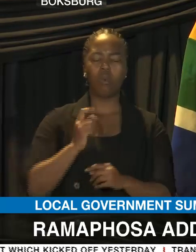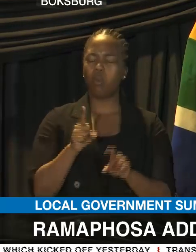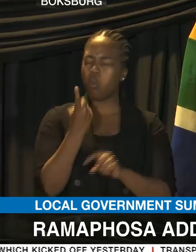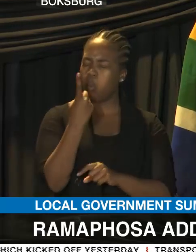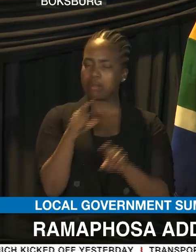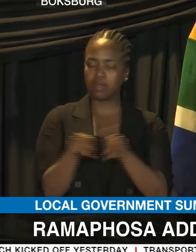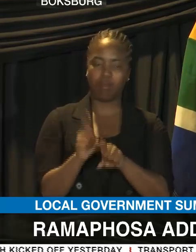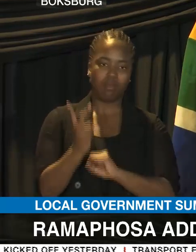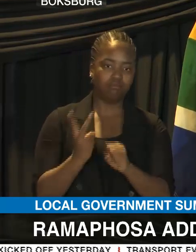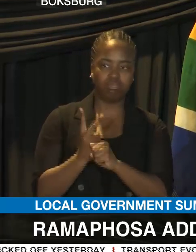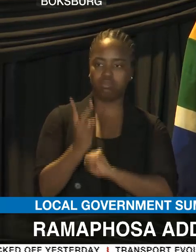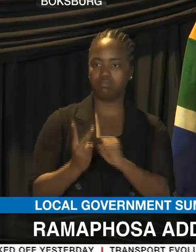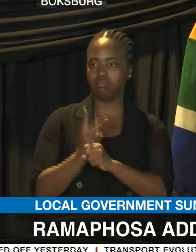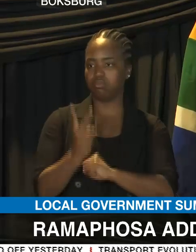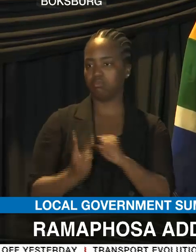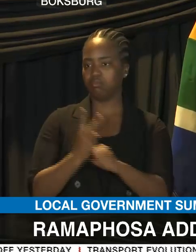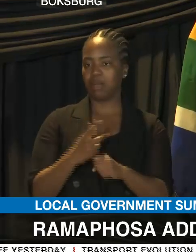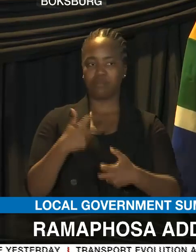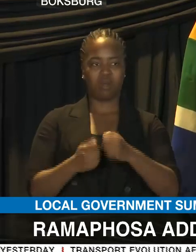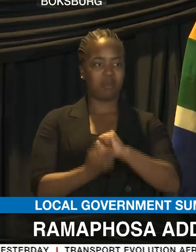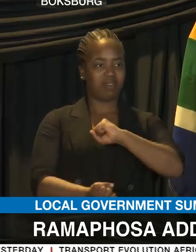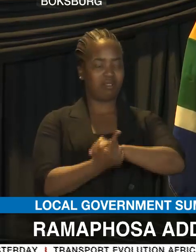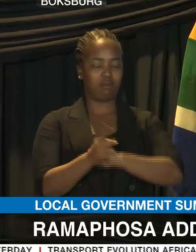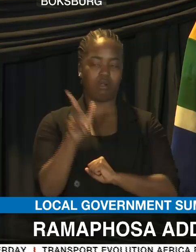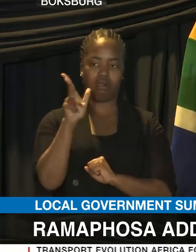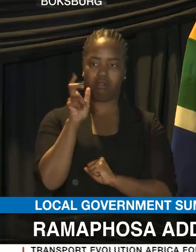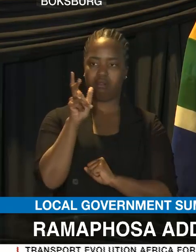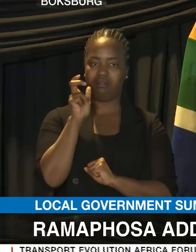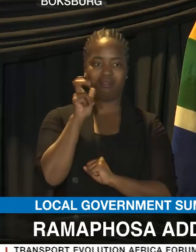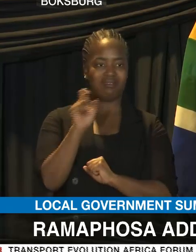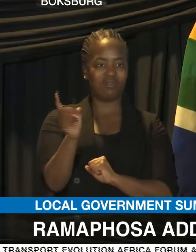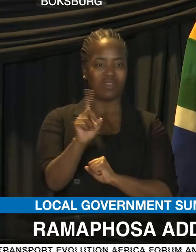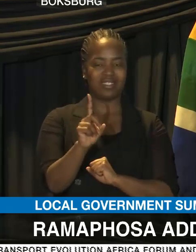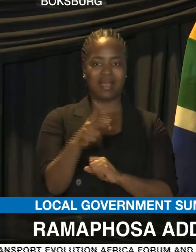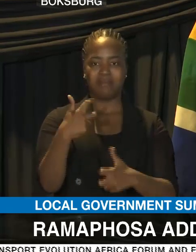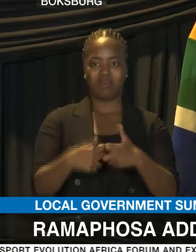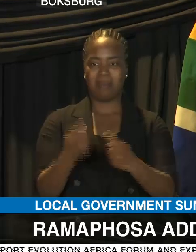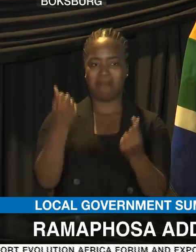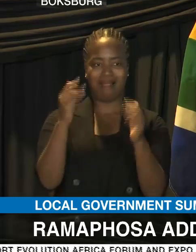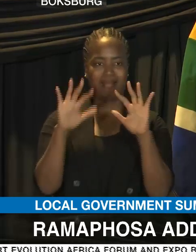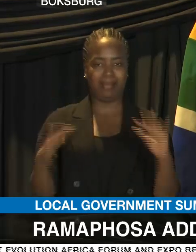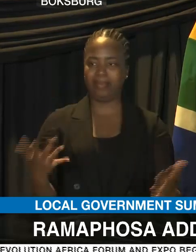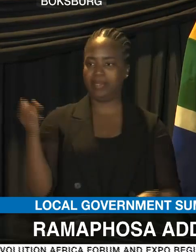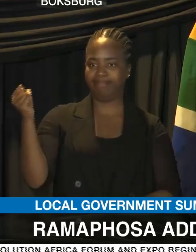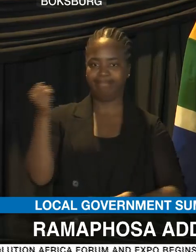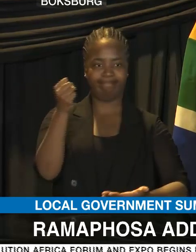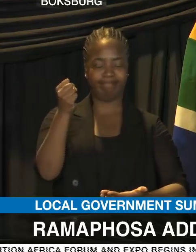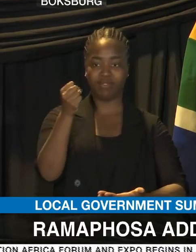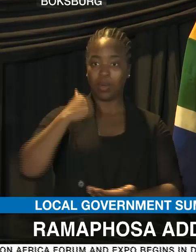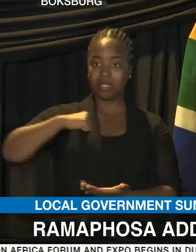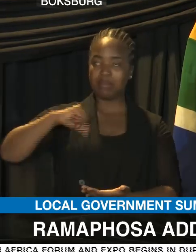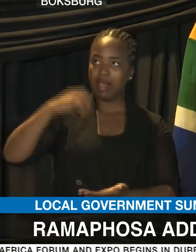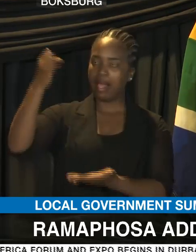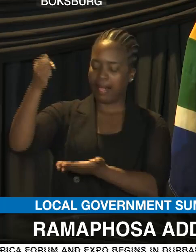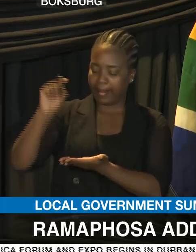recurring problems that we often hear about is the lack of funding for local